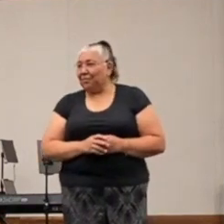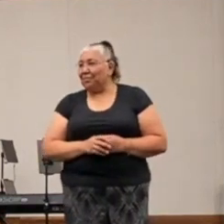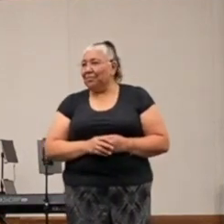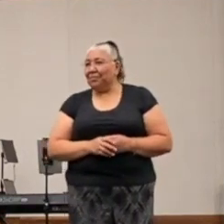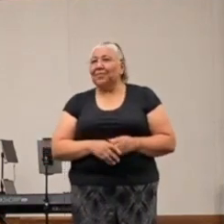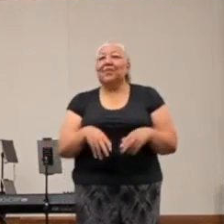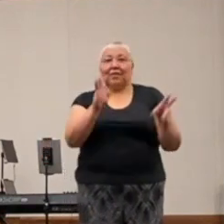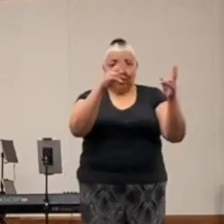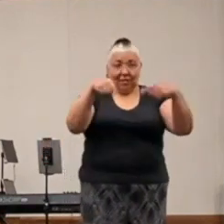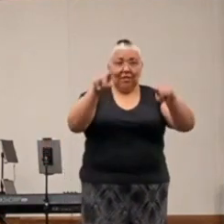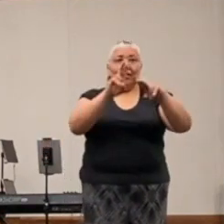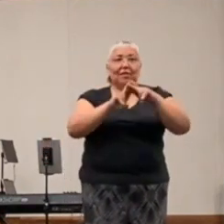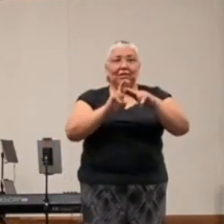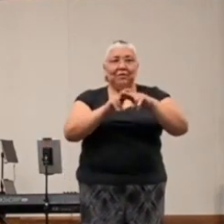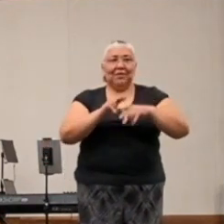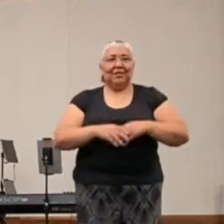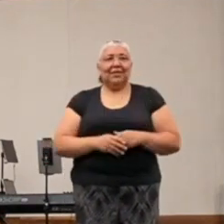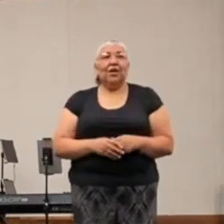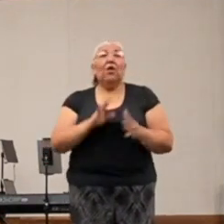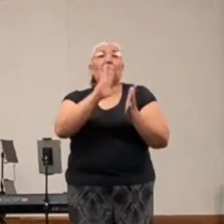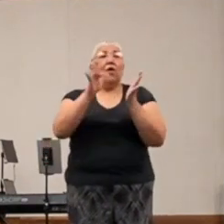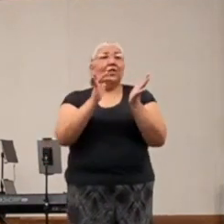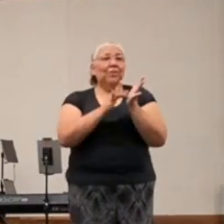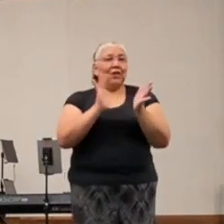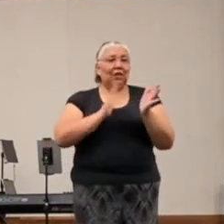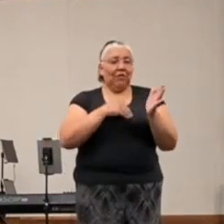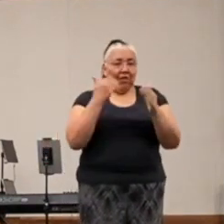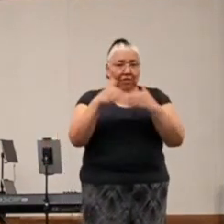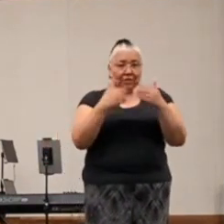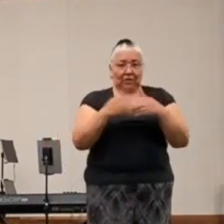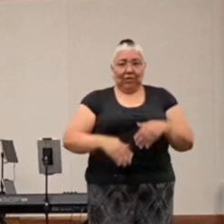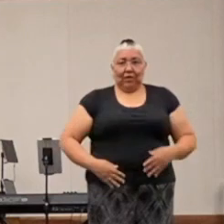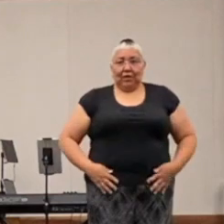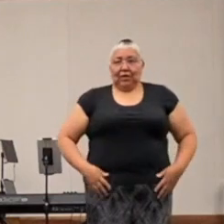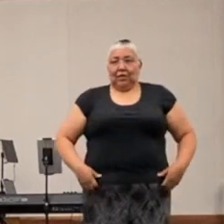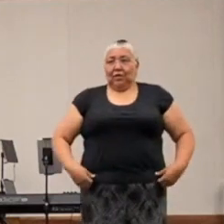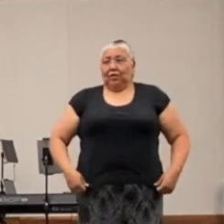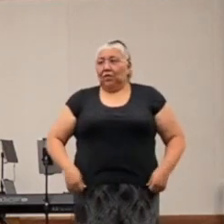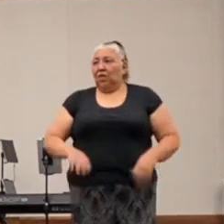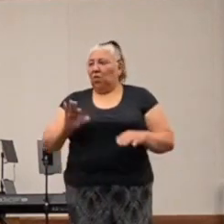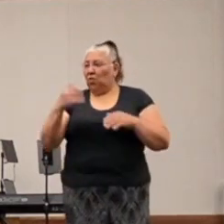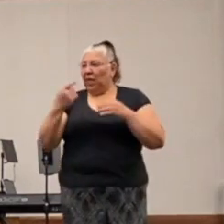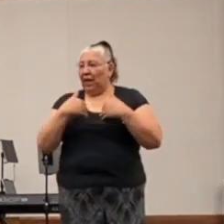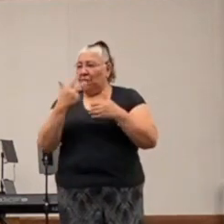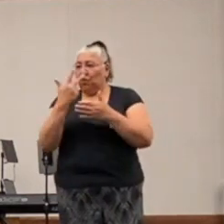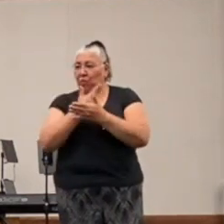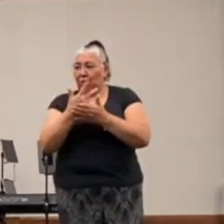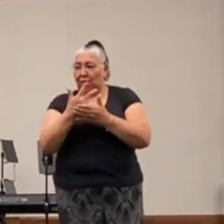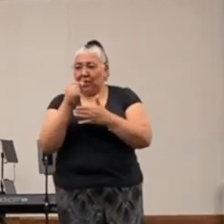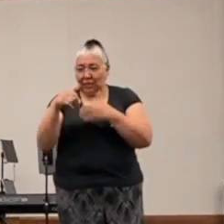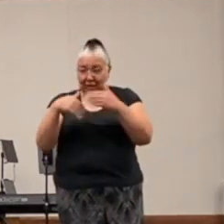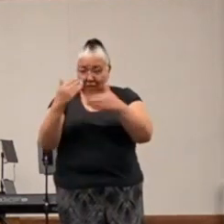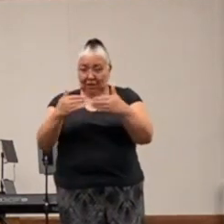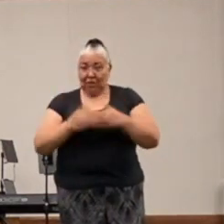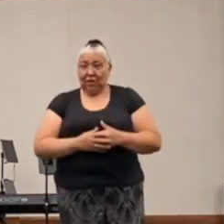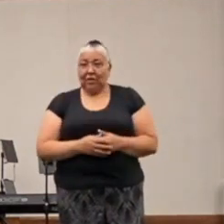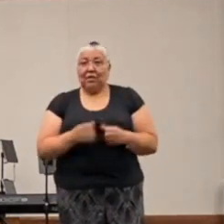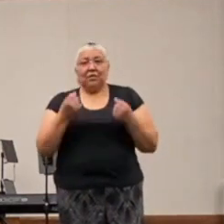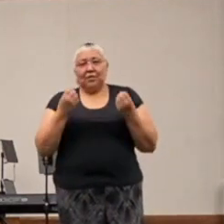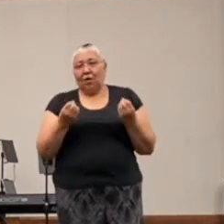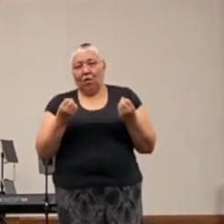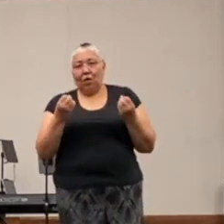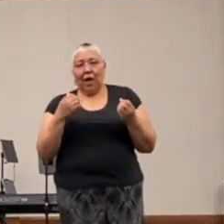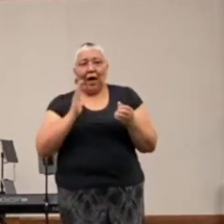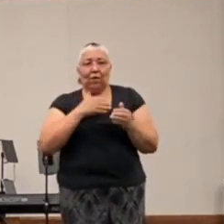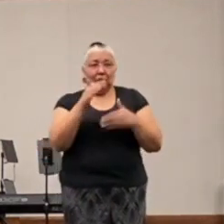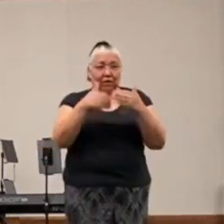You may be seated. We are in the middle of our series. We only got 3 more weeks of this series. And so our